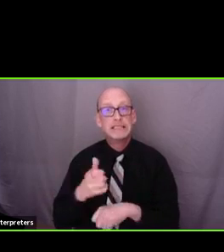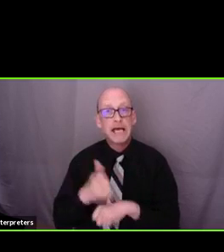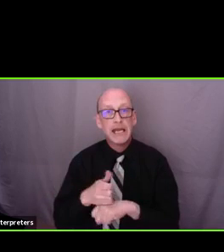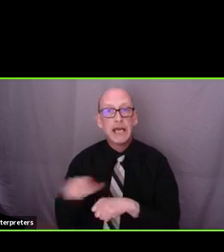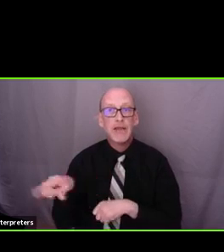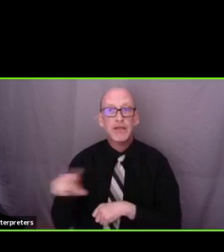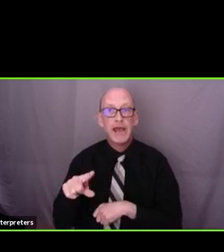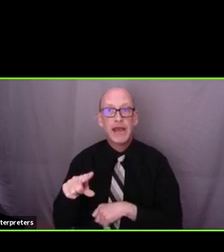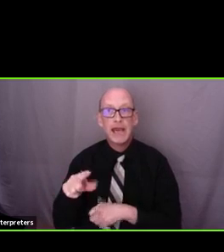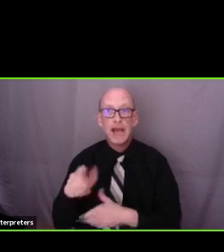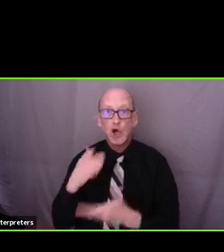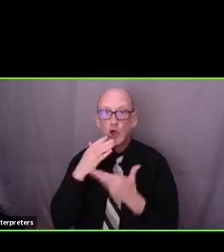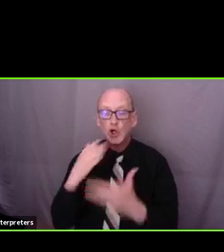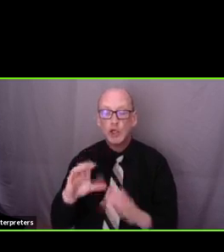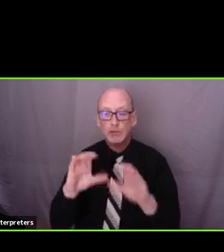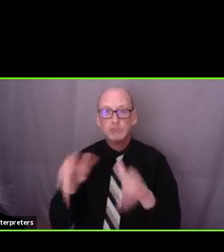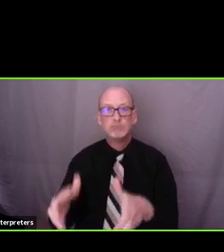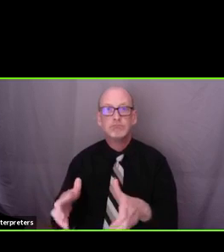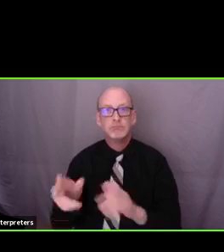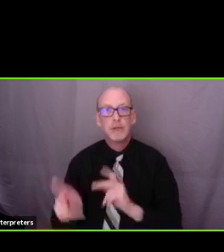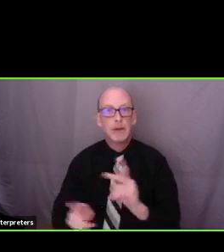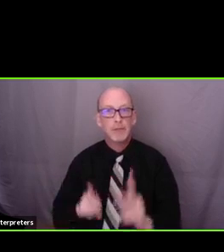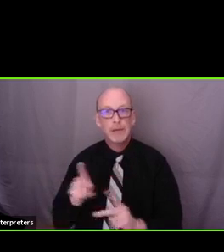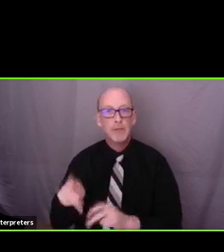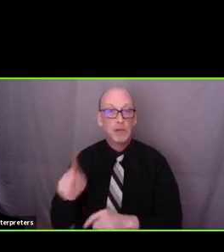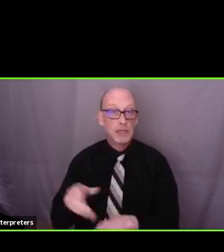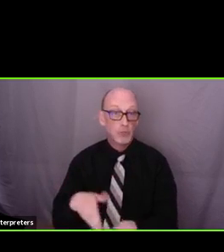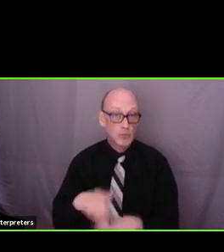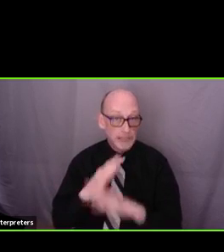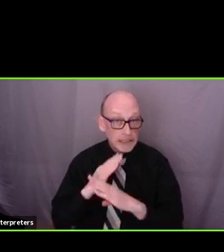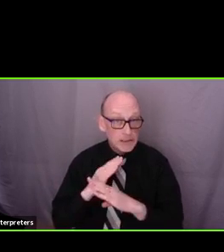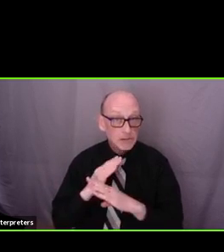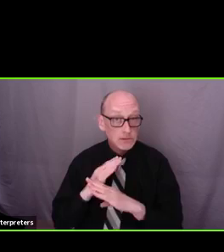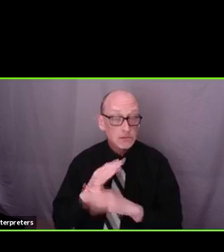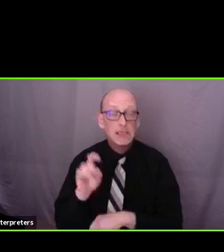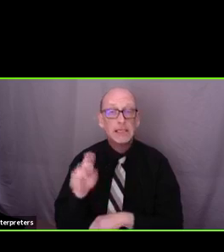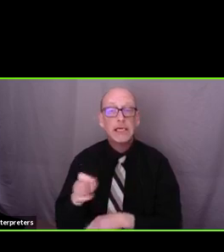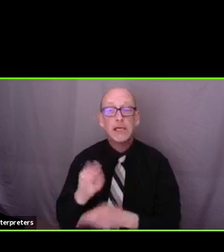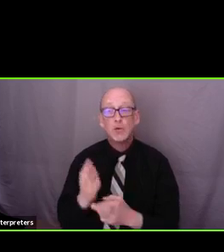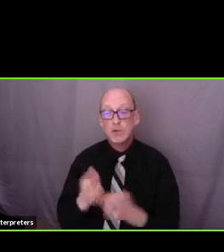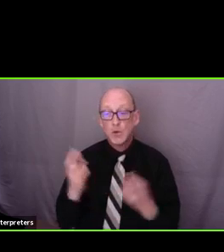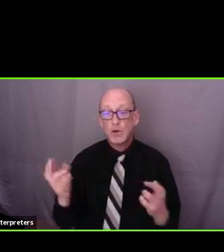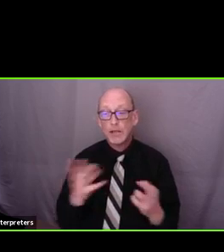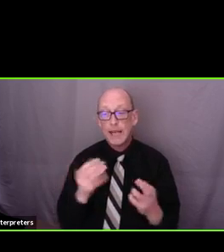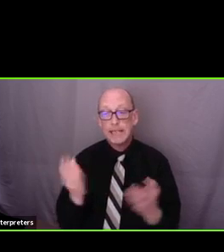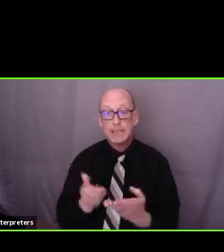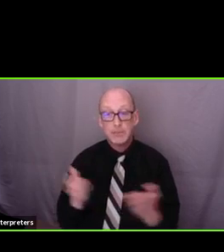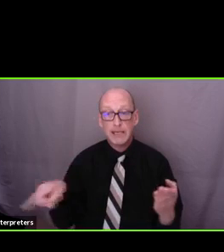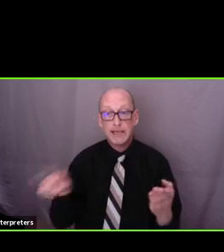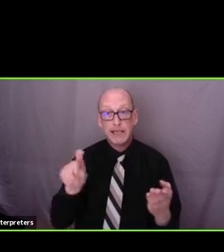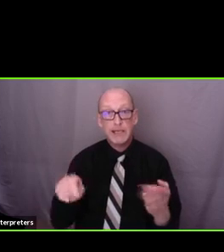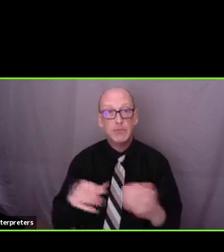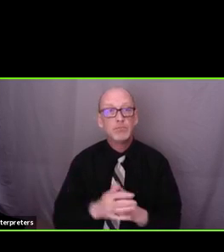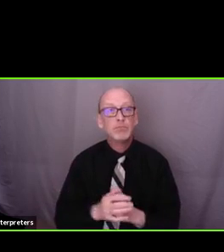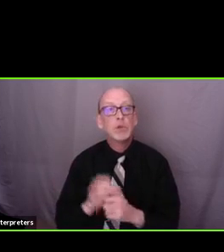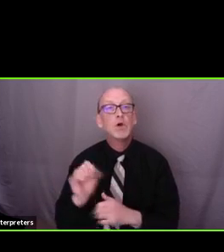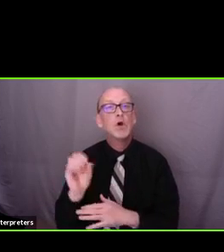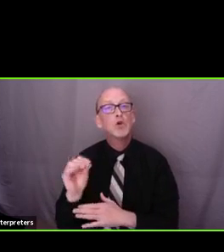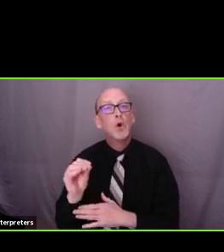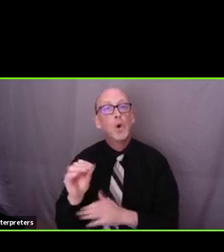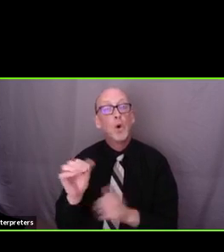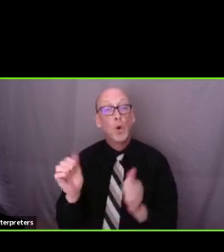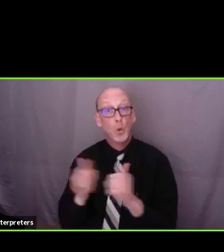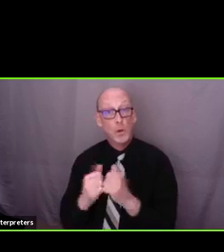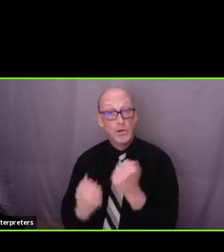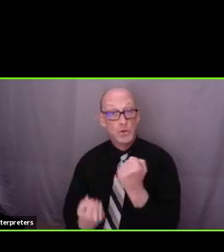prime category of individuals who need to be protected and to have the resources and supplies that they need. So with the